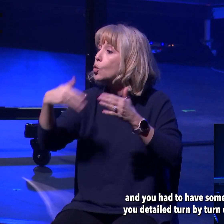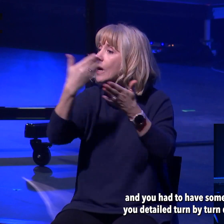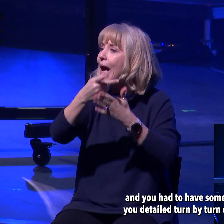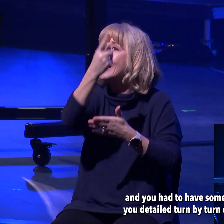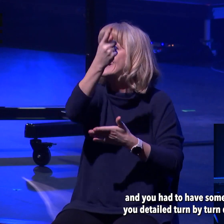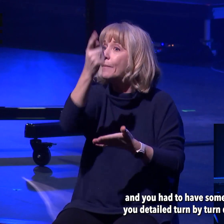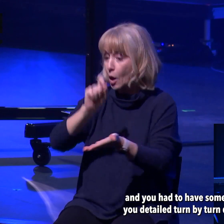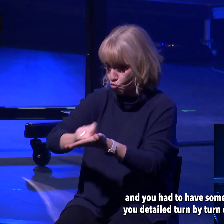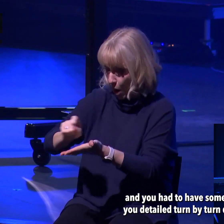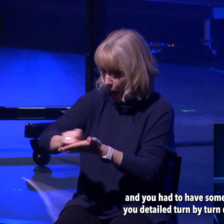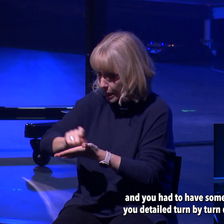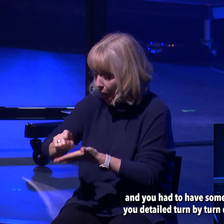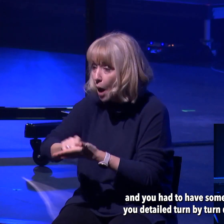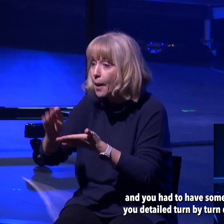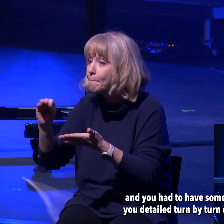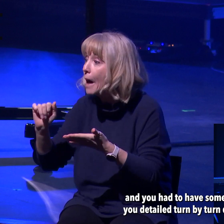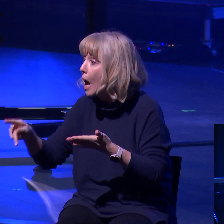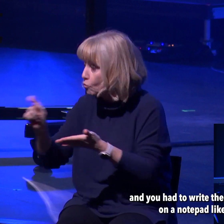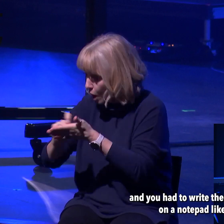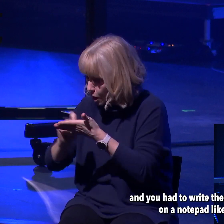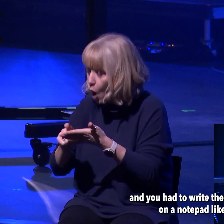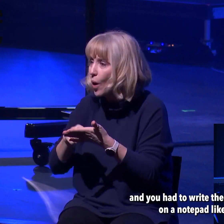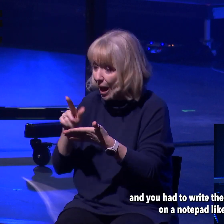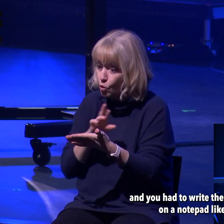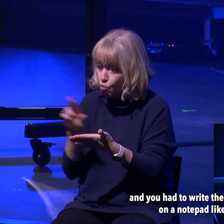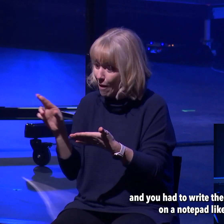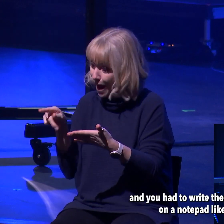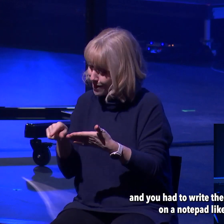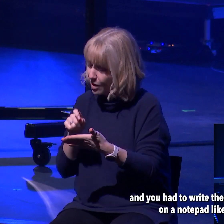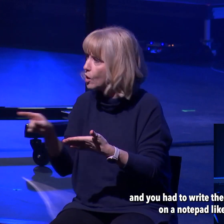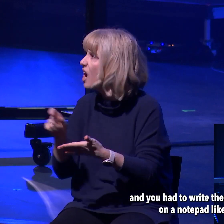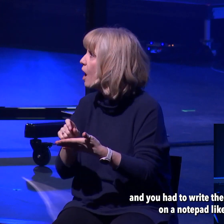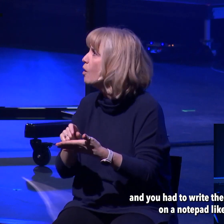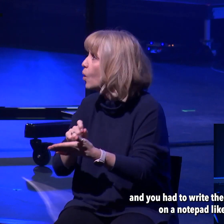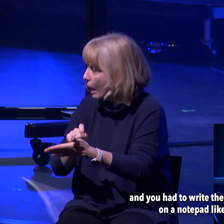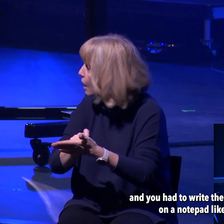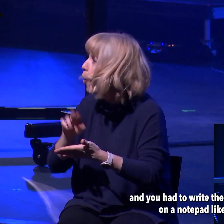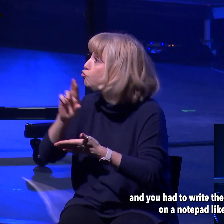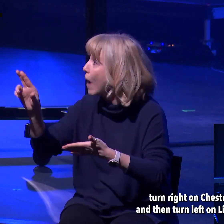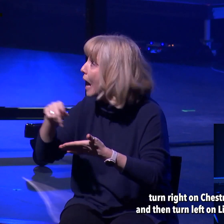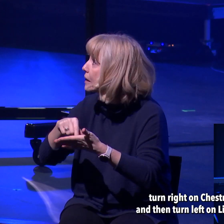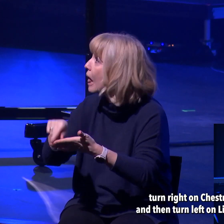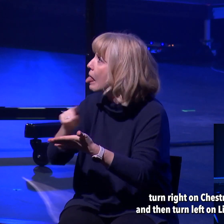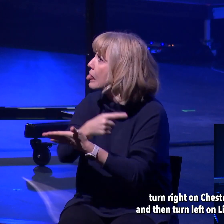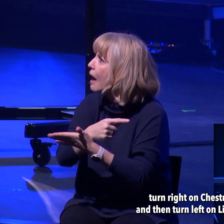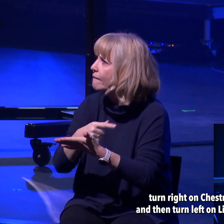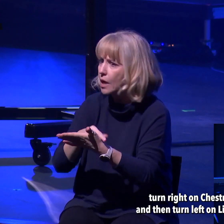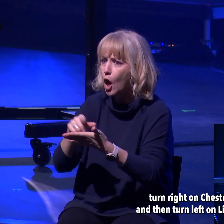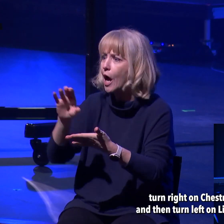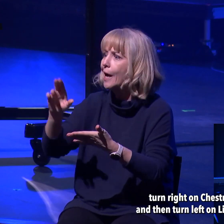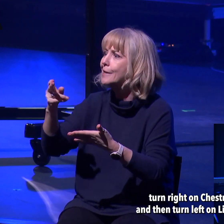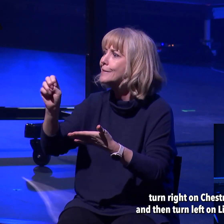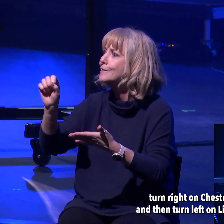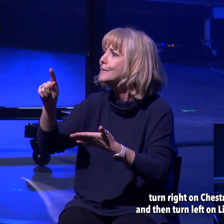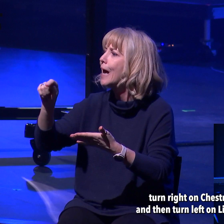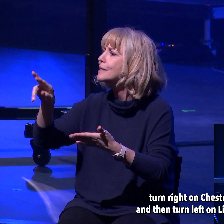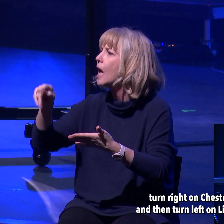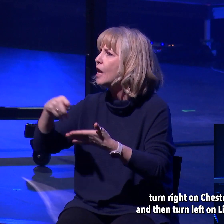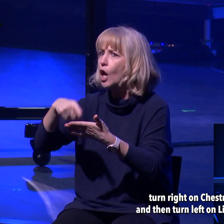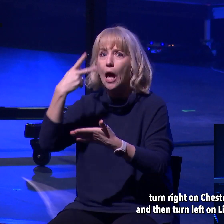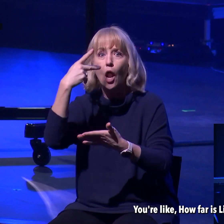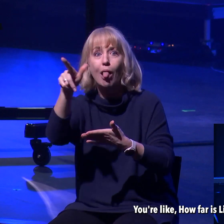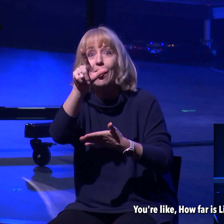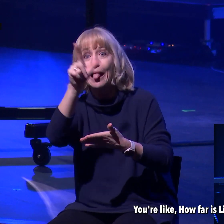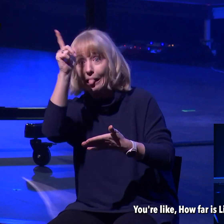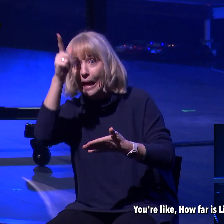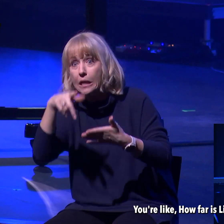you detailed turn-by-turn directions, and you had to write them down on a notepad, like turn right on Chestnut, and then turn left on